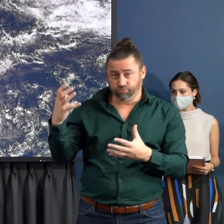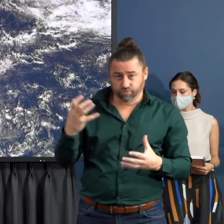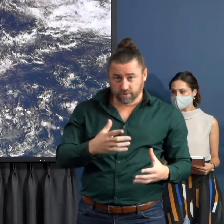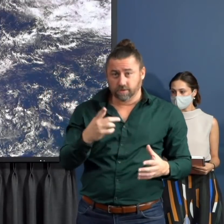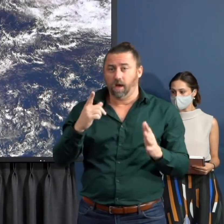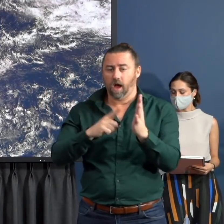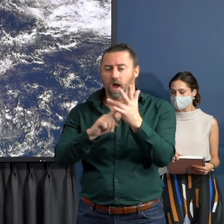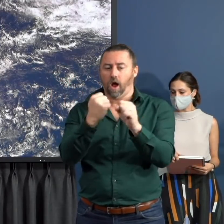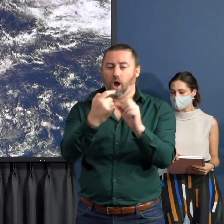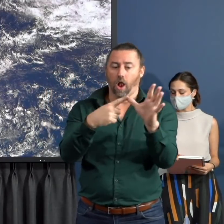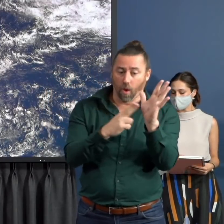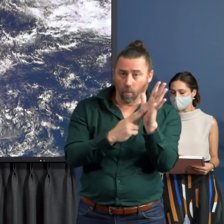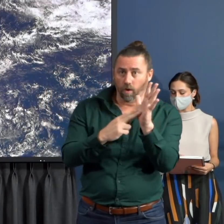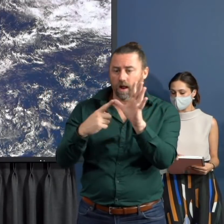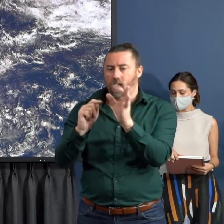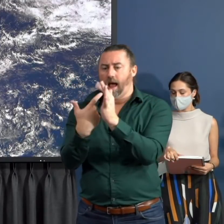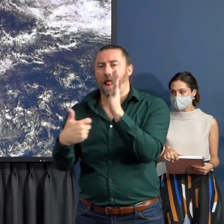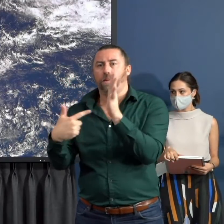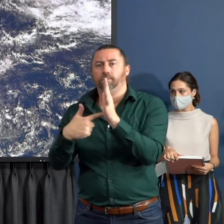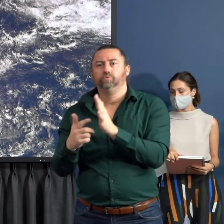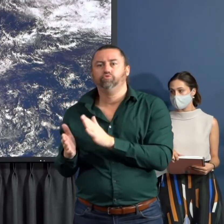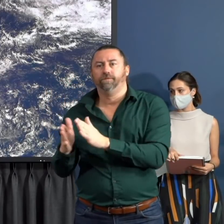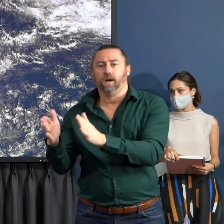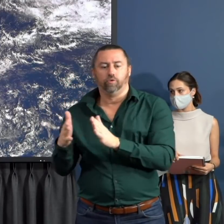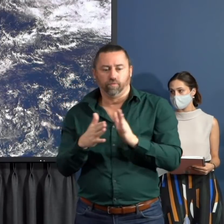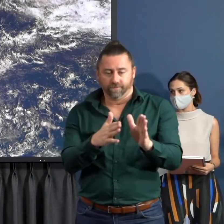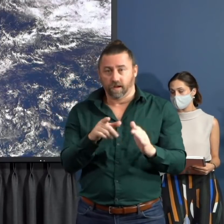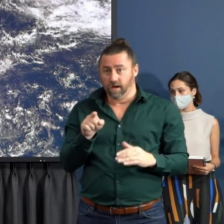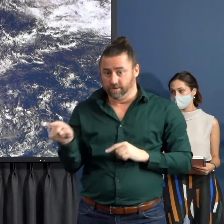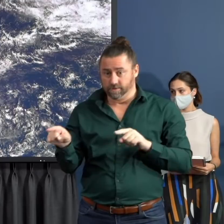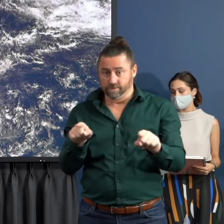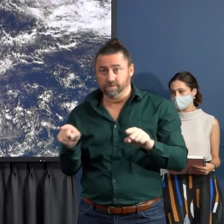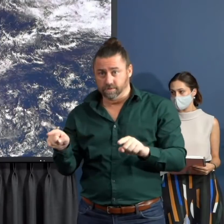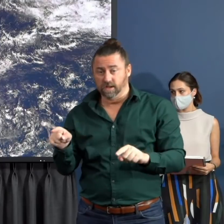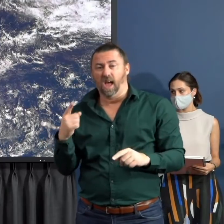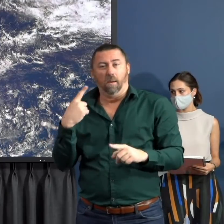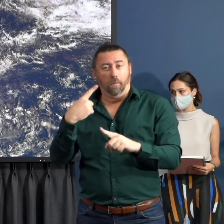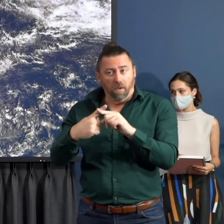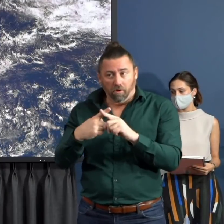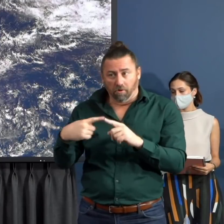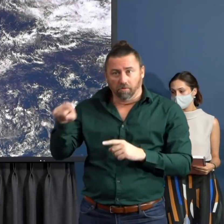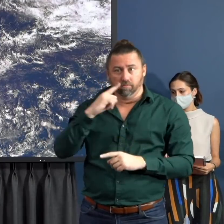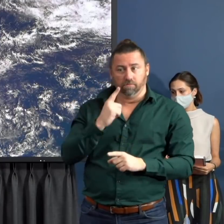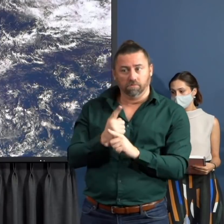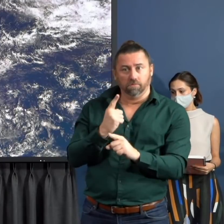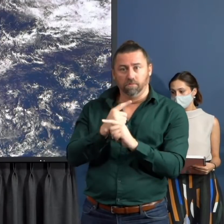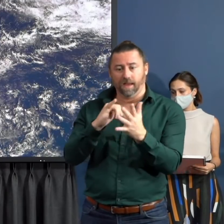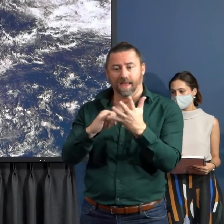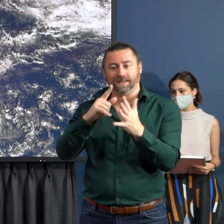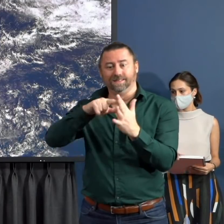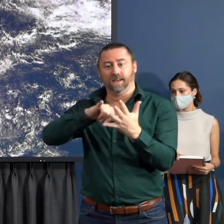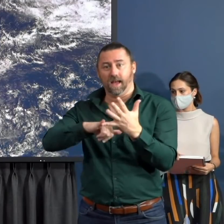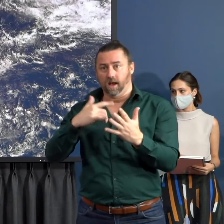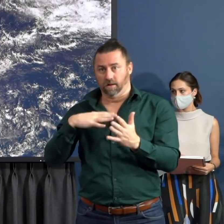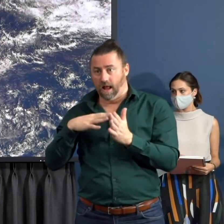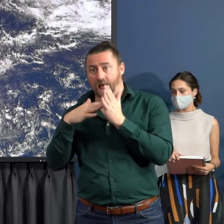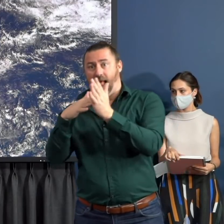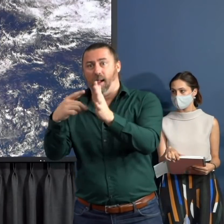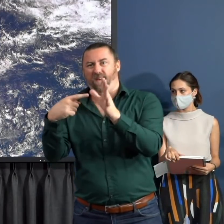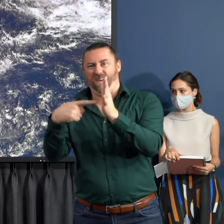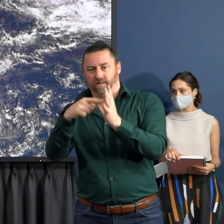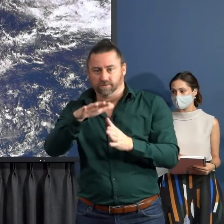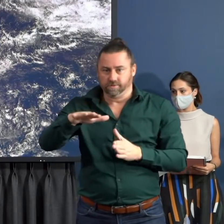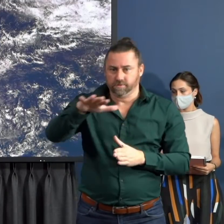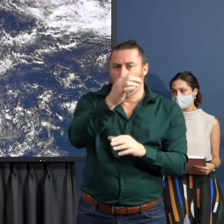rivers, and of course there's a lot of there's also some SES calls that have been received from the Gold Coast hinterland areas. Now,